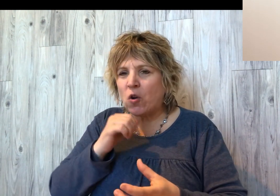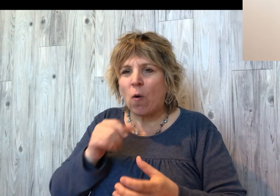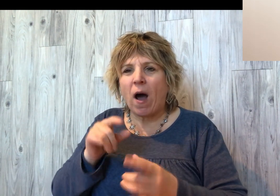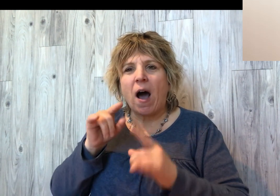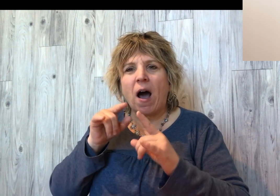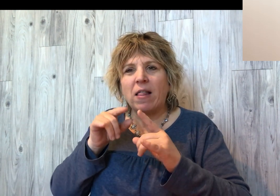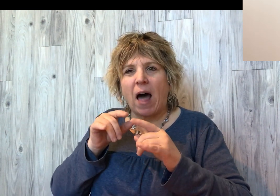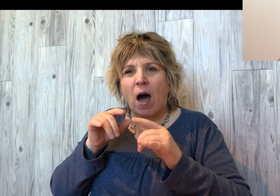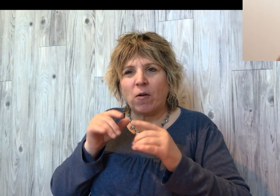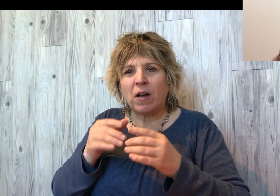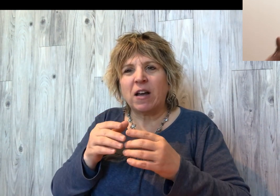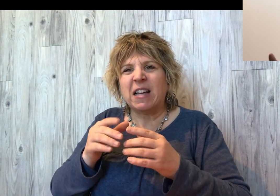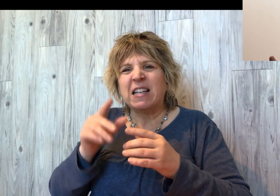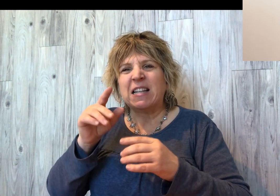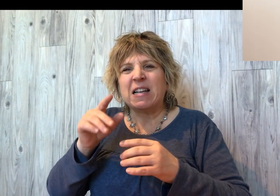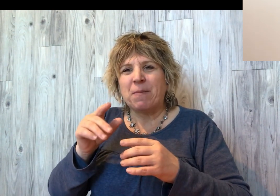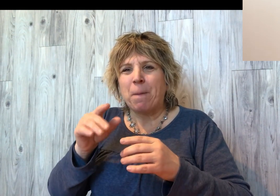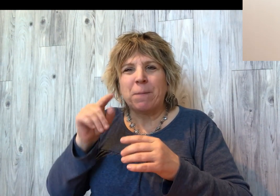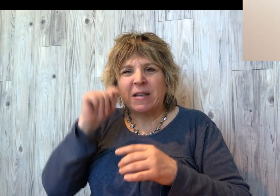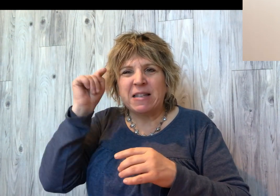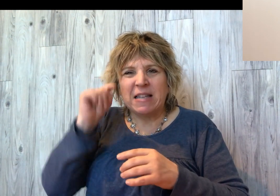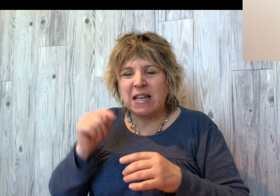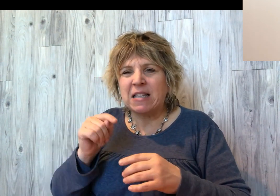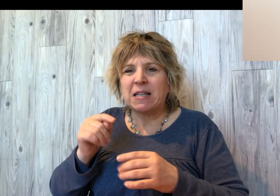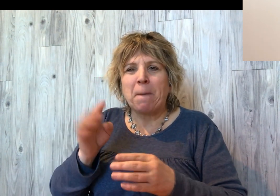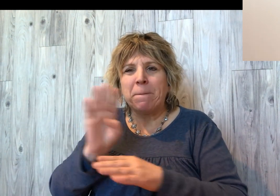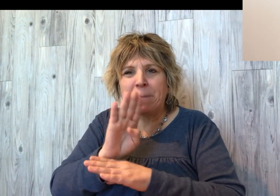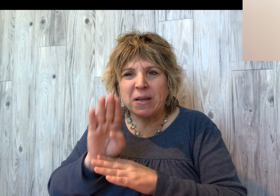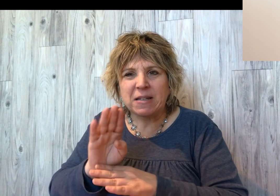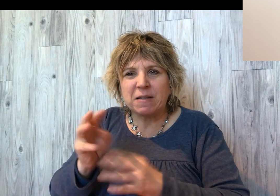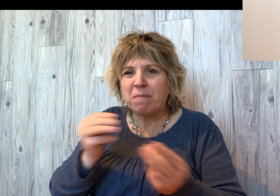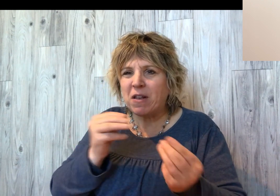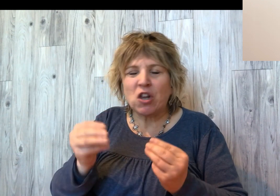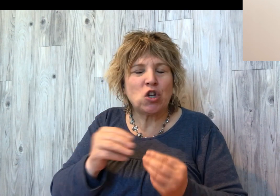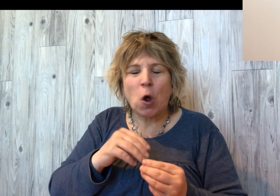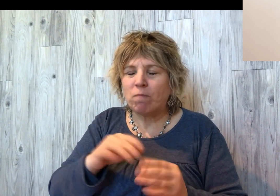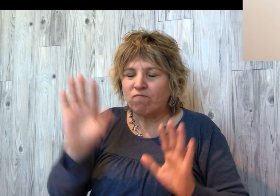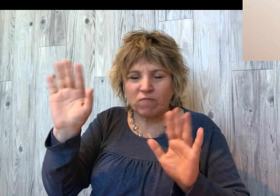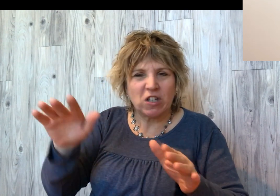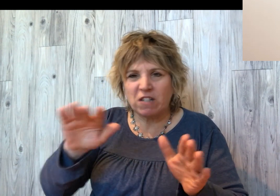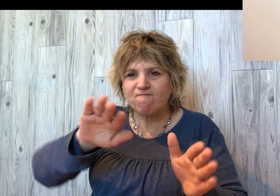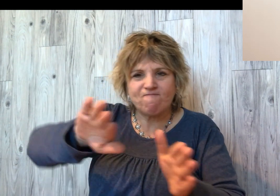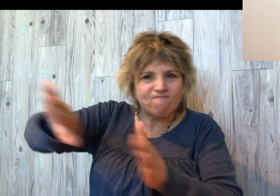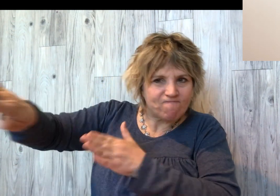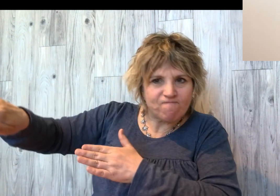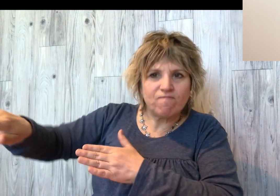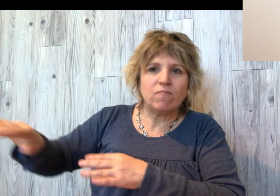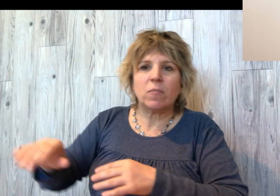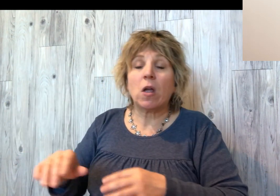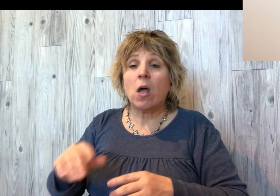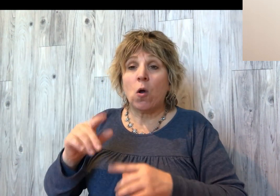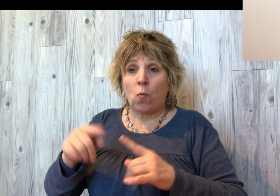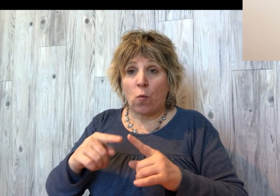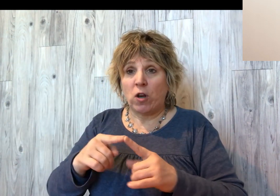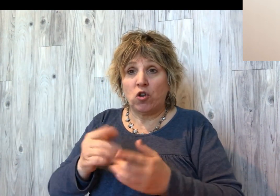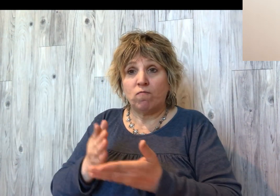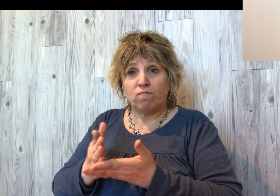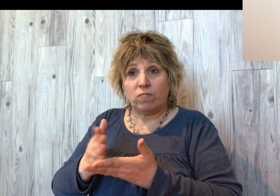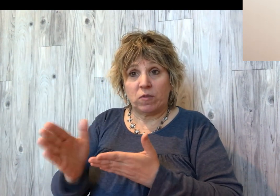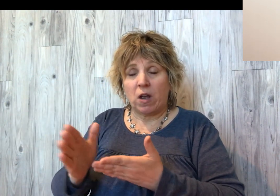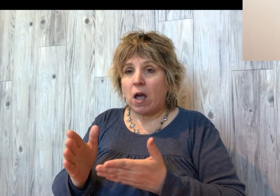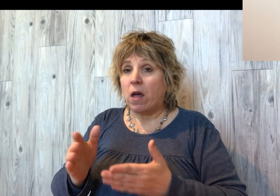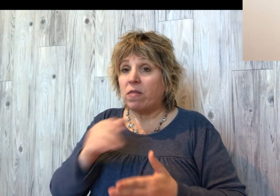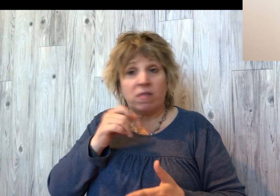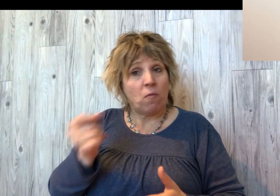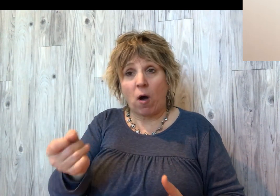to lead teams in your business or in your ministry. Don't allow them. Deal with them, move them out. As a matter of fact, when you do, they're